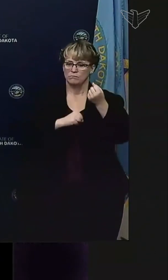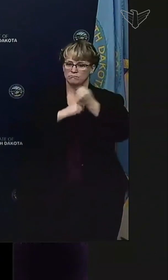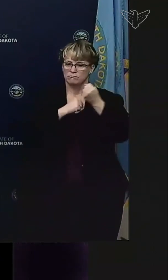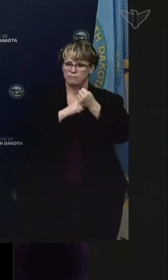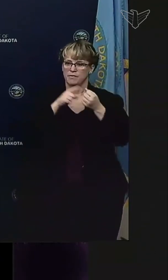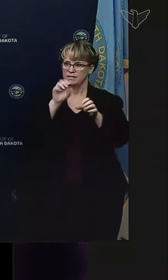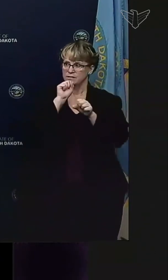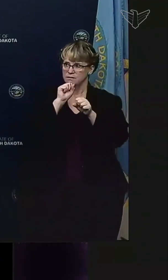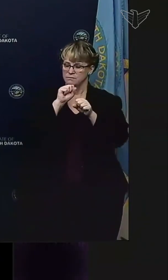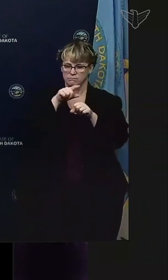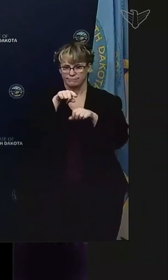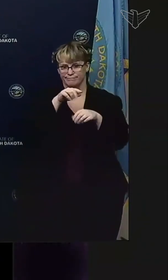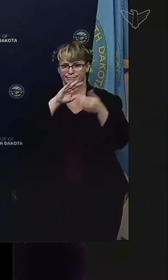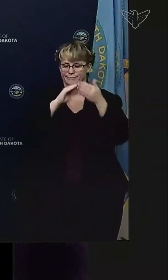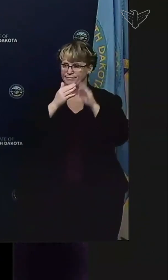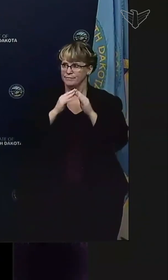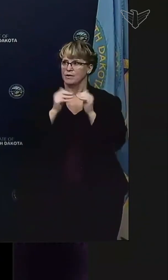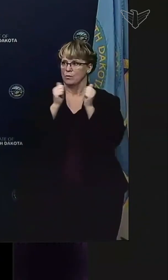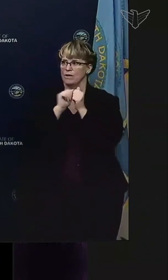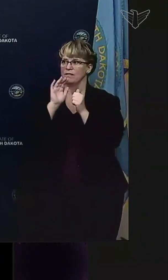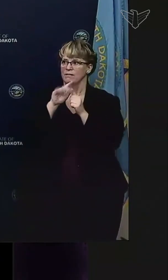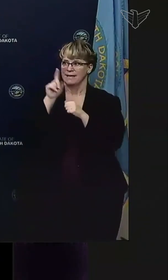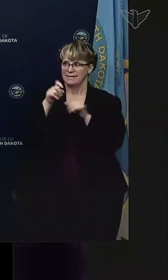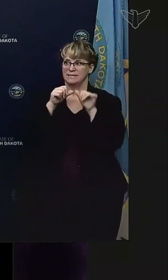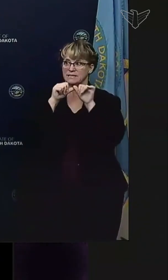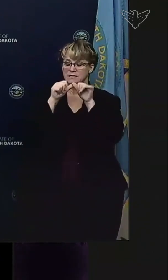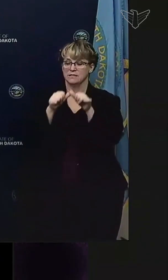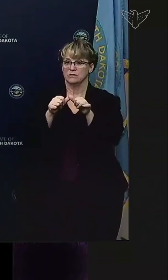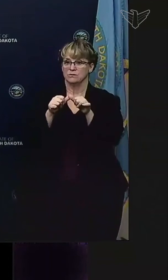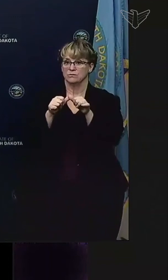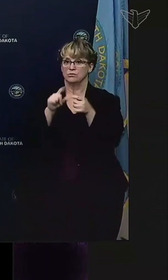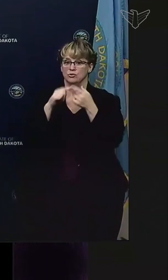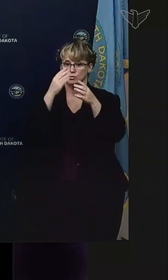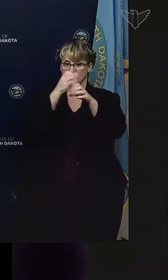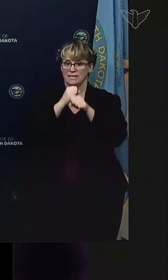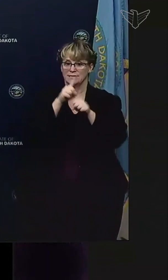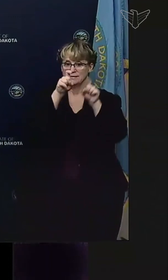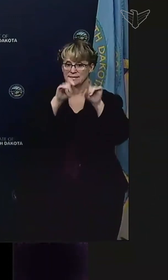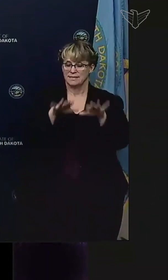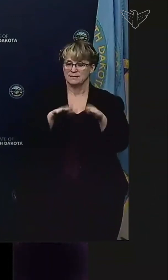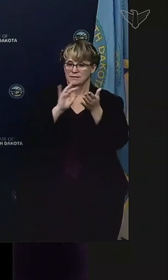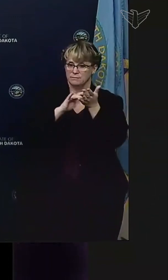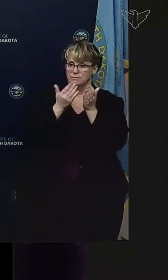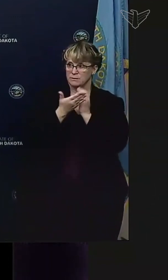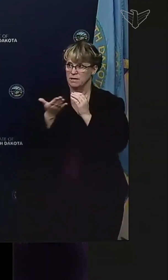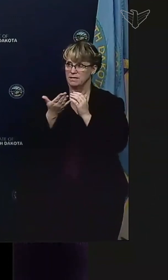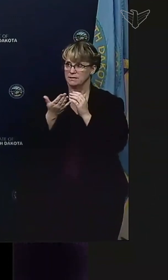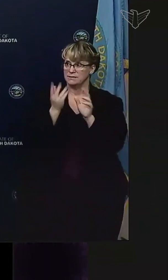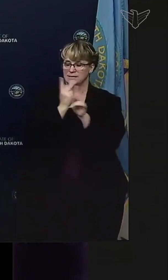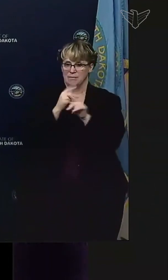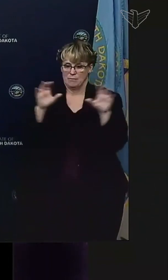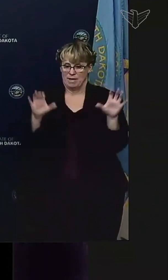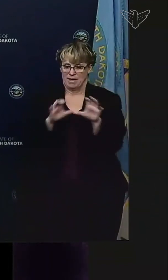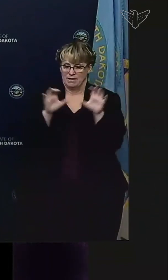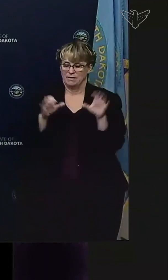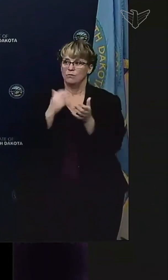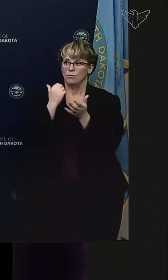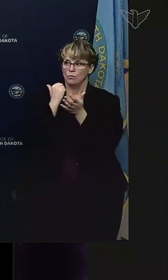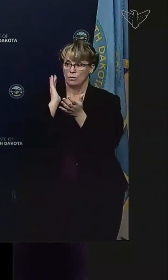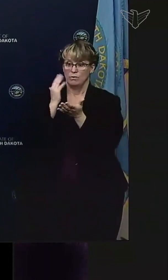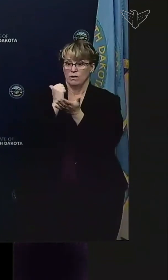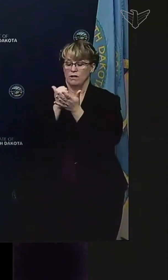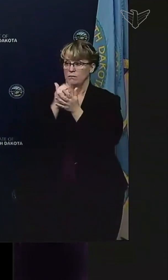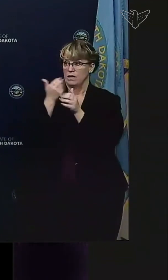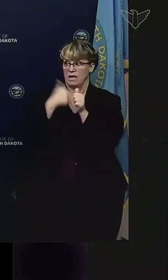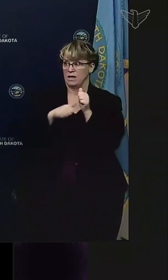these locations in terms of, they'll need to continue to get testing supplies to keep them active, and we'll help them any way we can